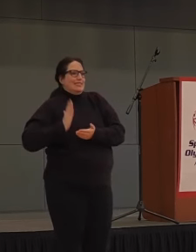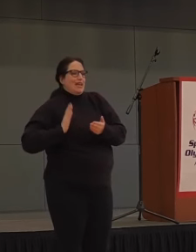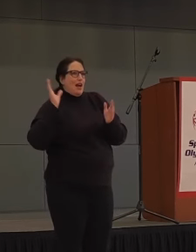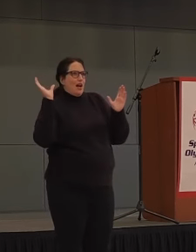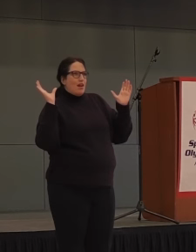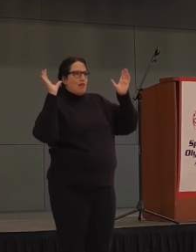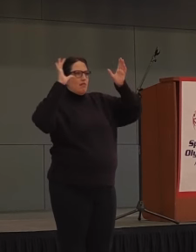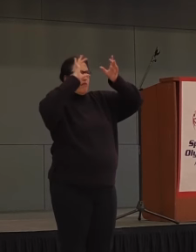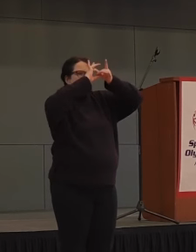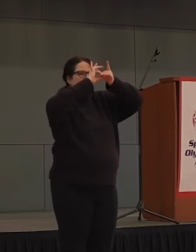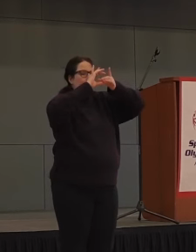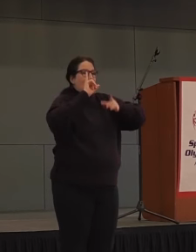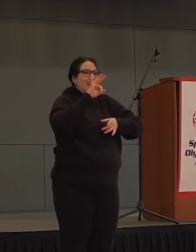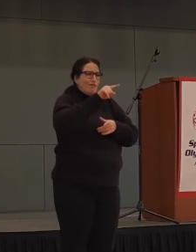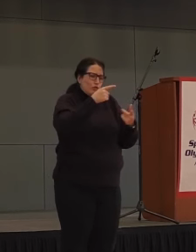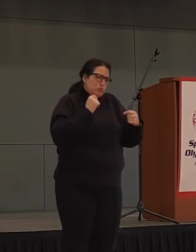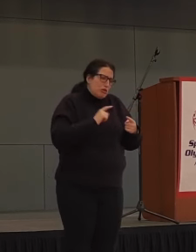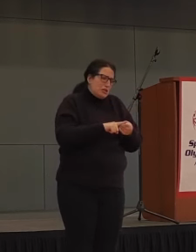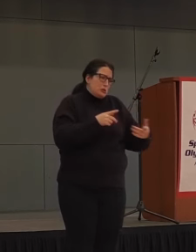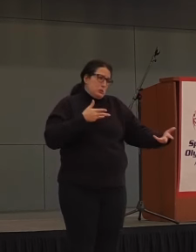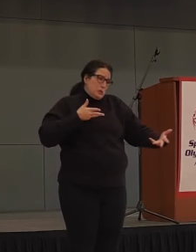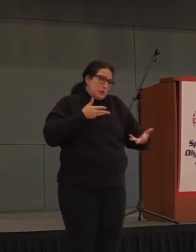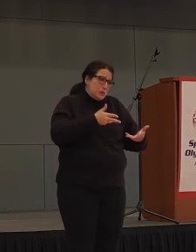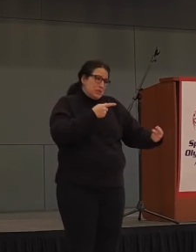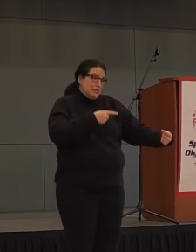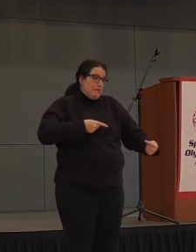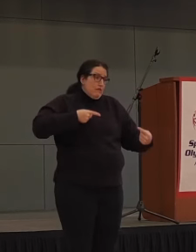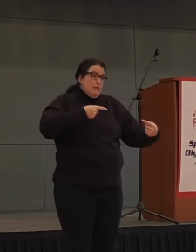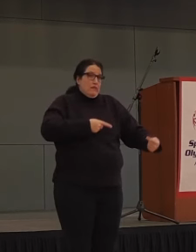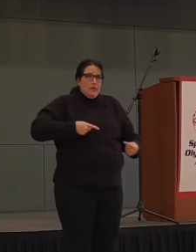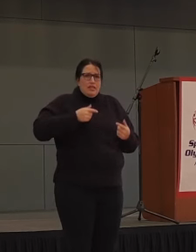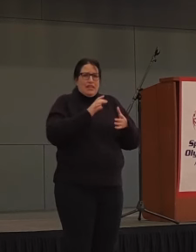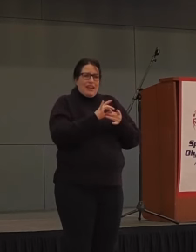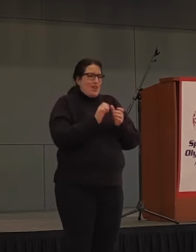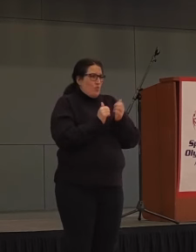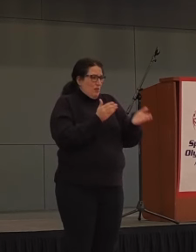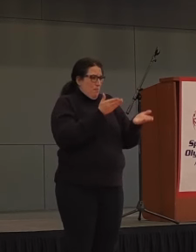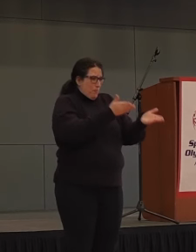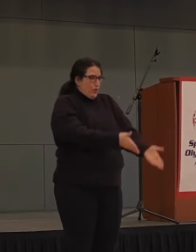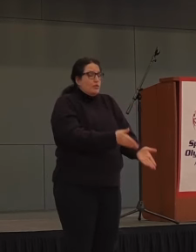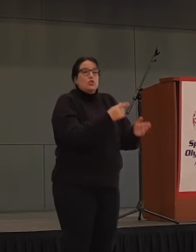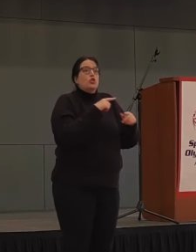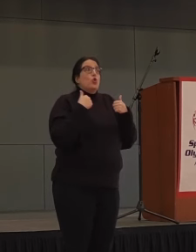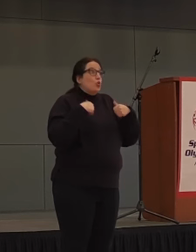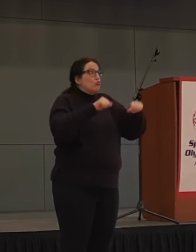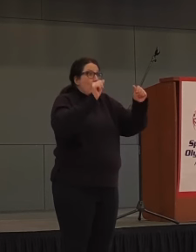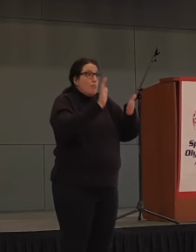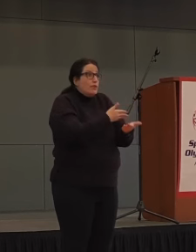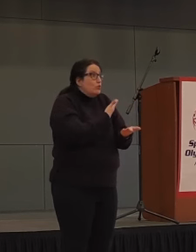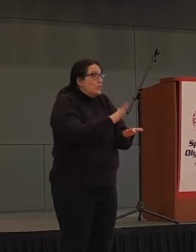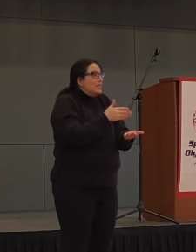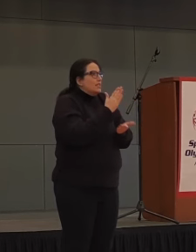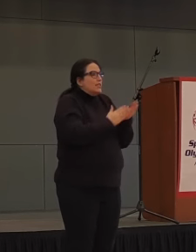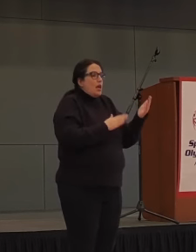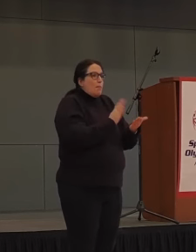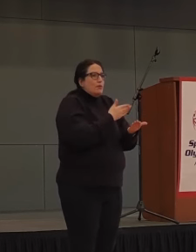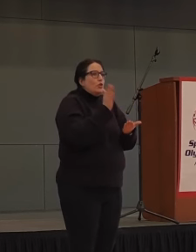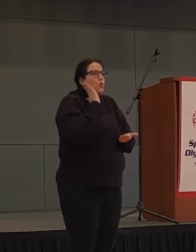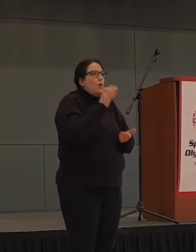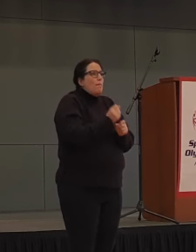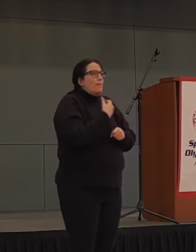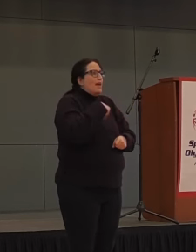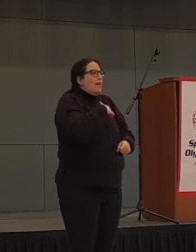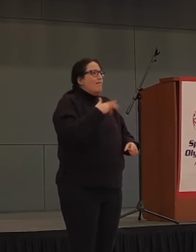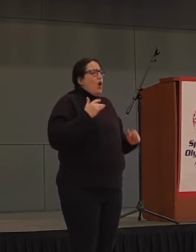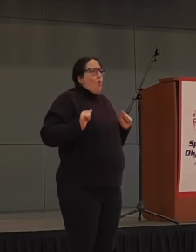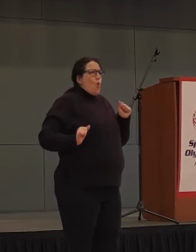dementia, try music. There's different music, obviously, that will ramp us up, get us going, other music that will calm